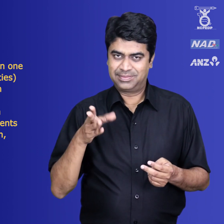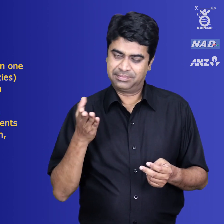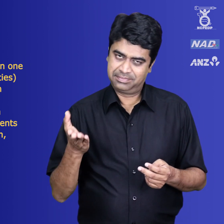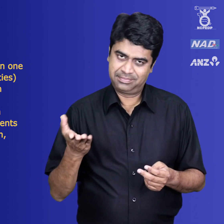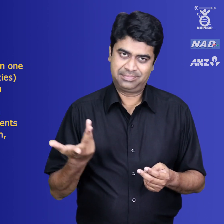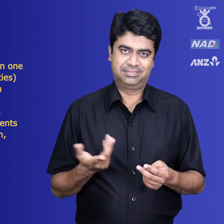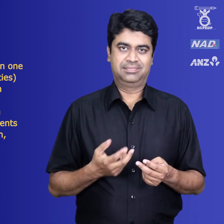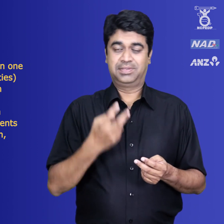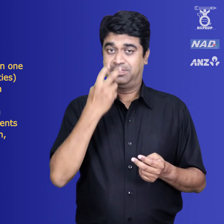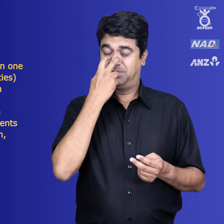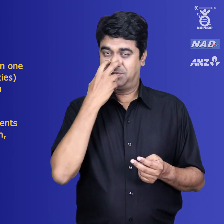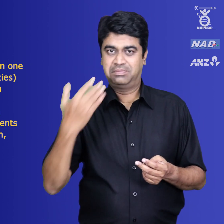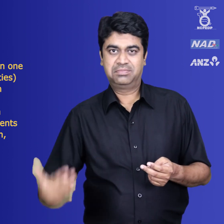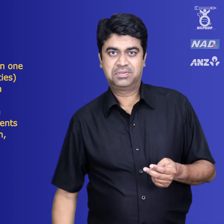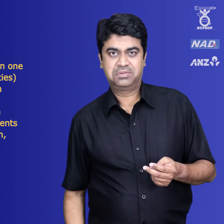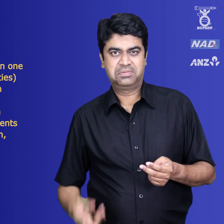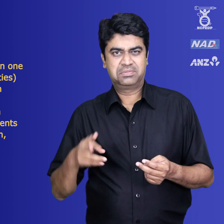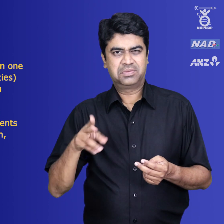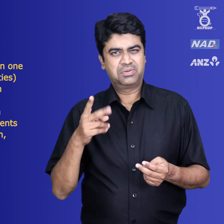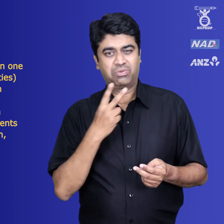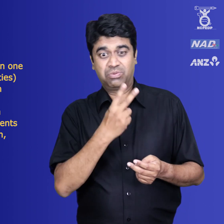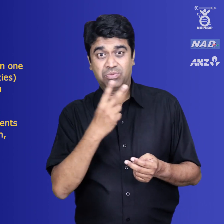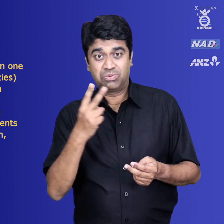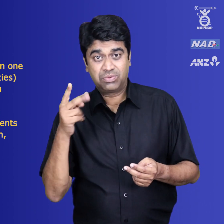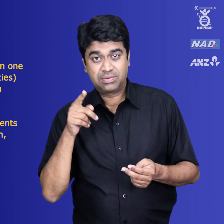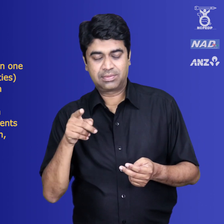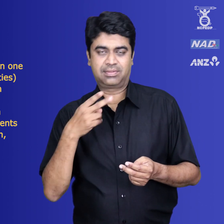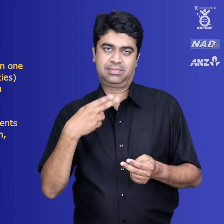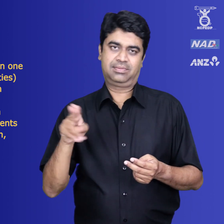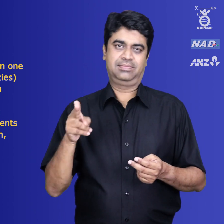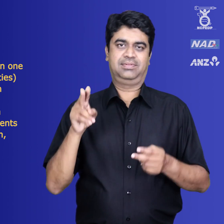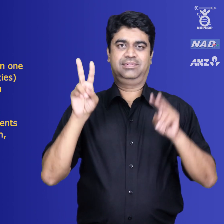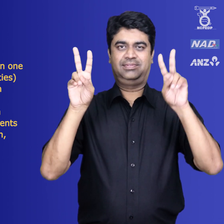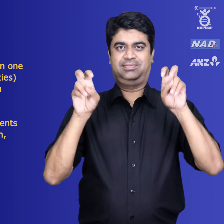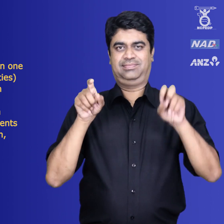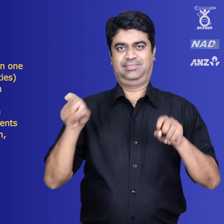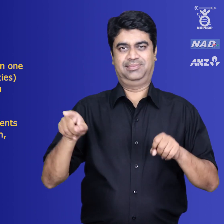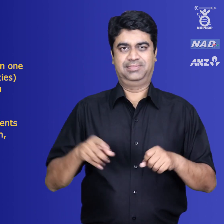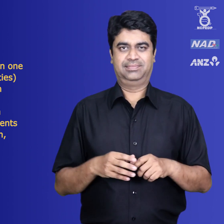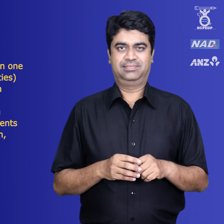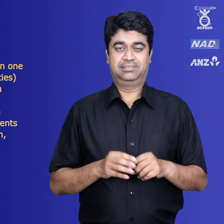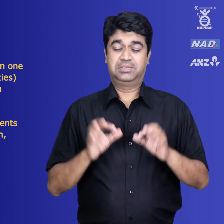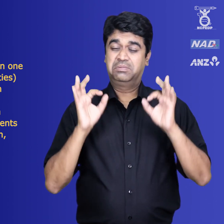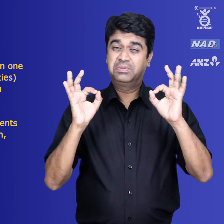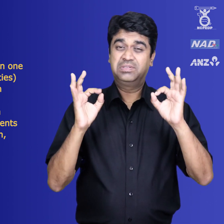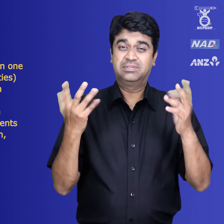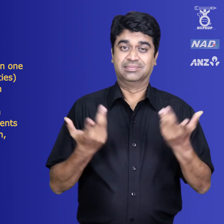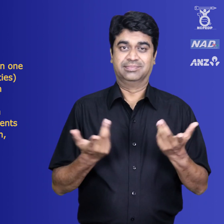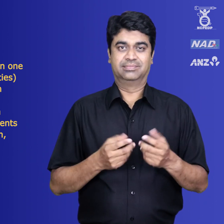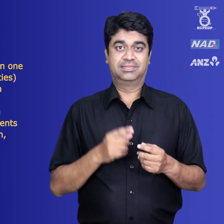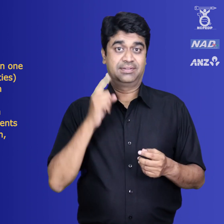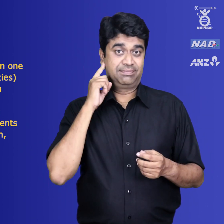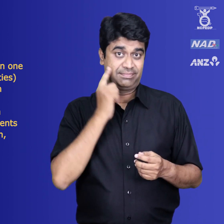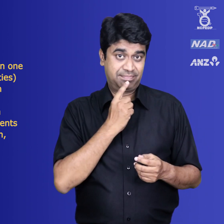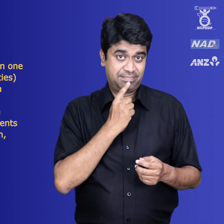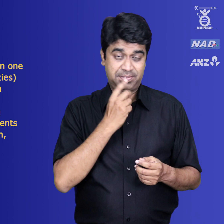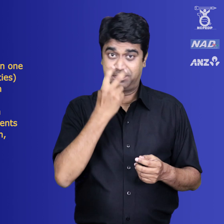a condition in which a person may have combination of hearing and visual